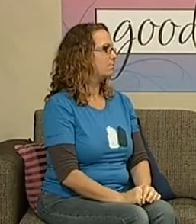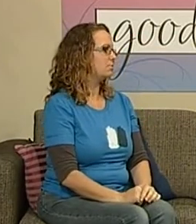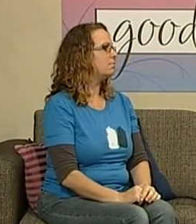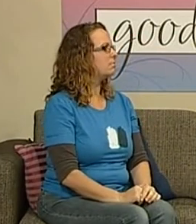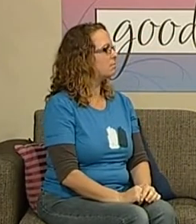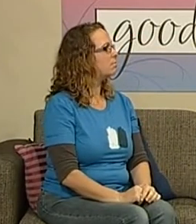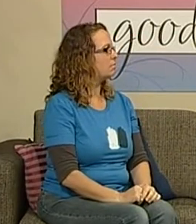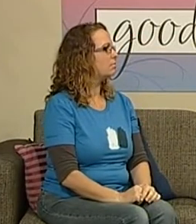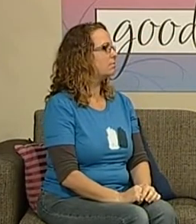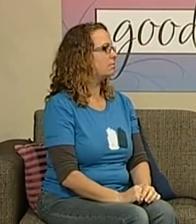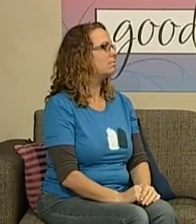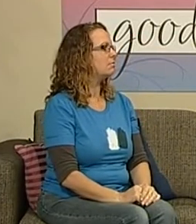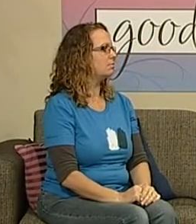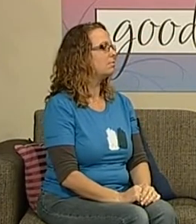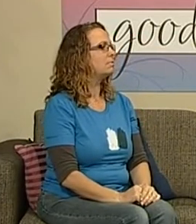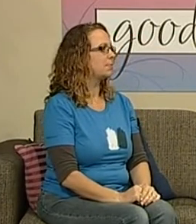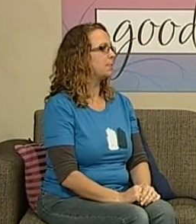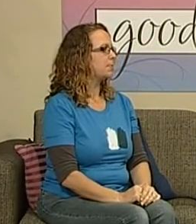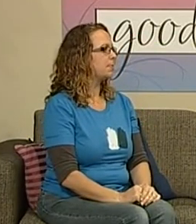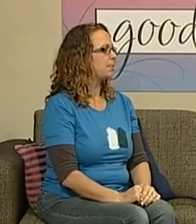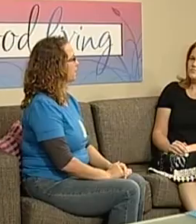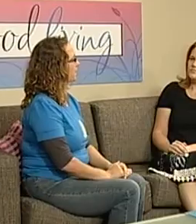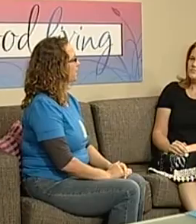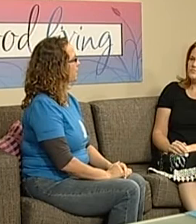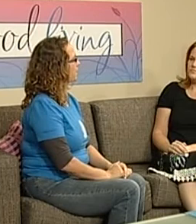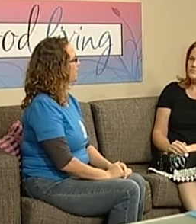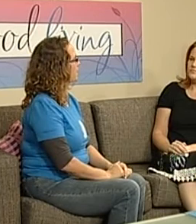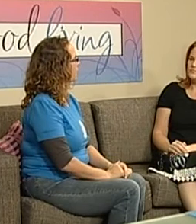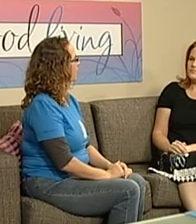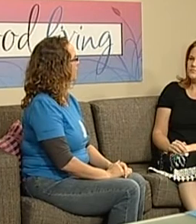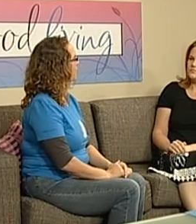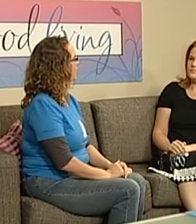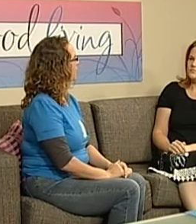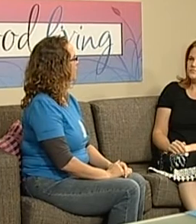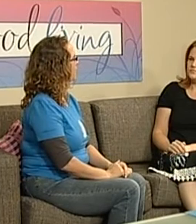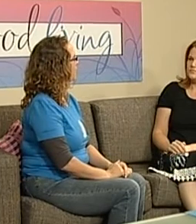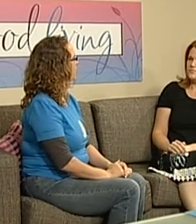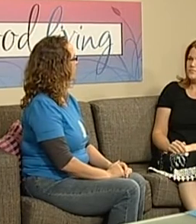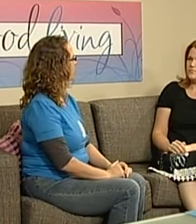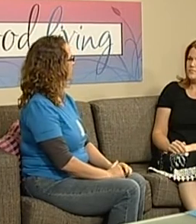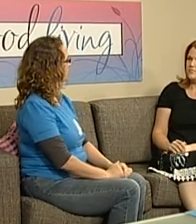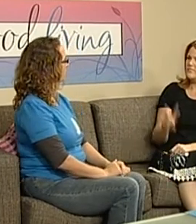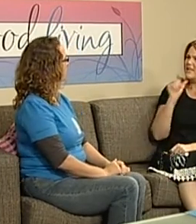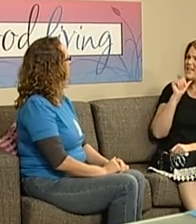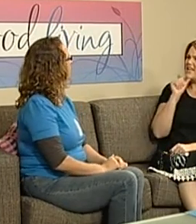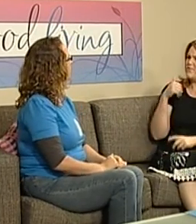members can sometimes take away that right. Okay, so what is the process when we need to engage an interpreter?